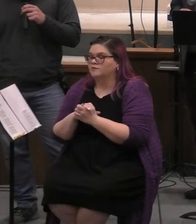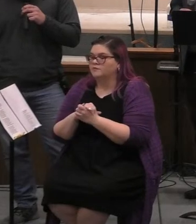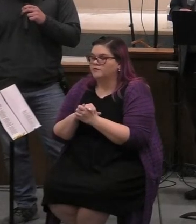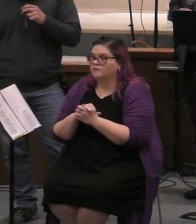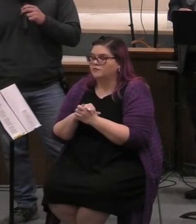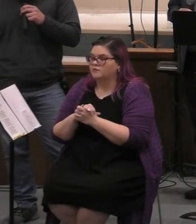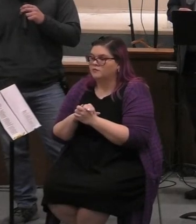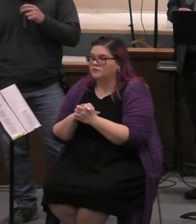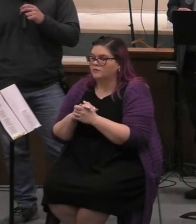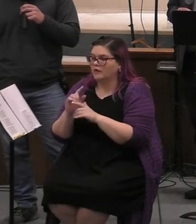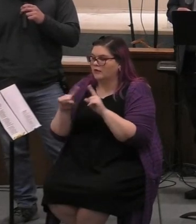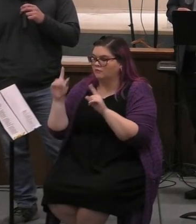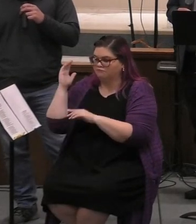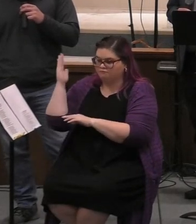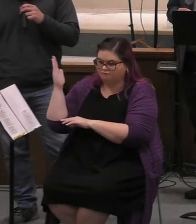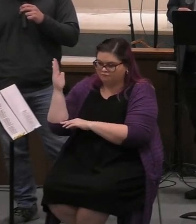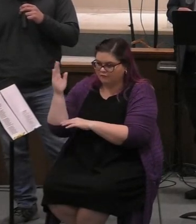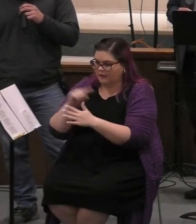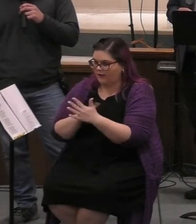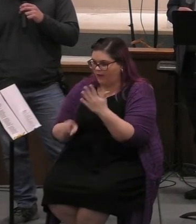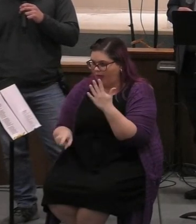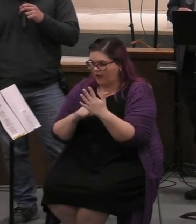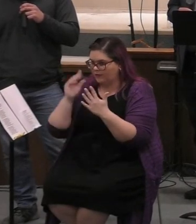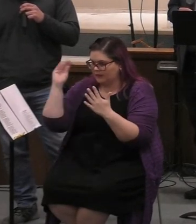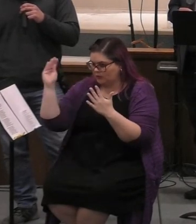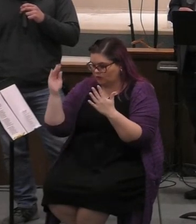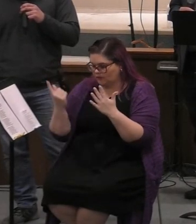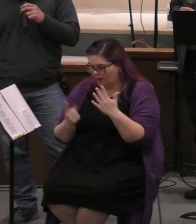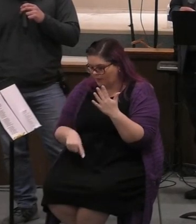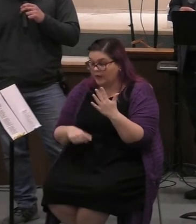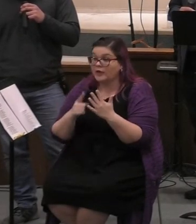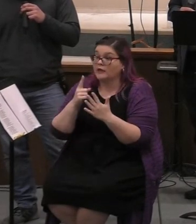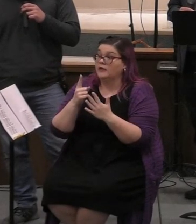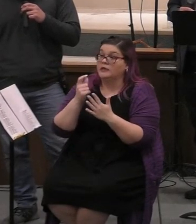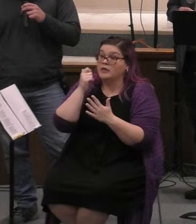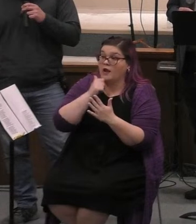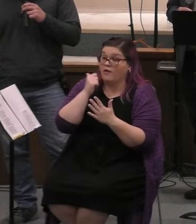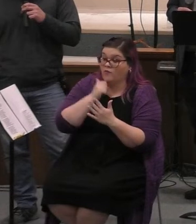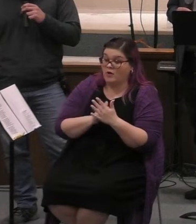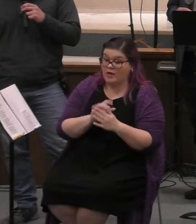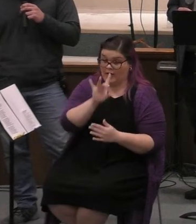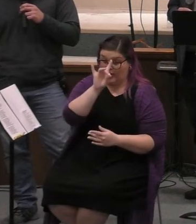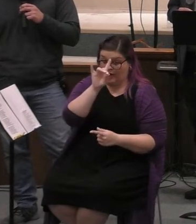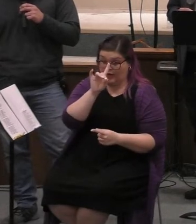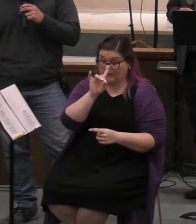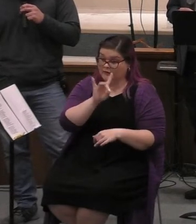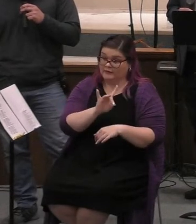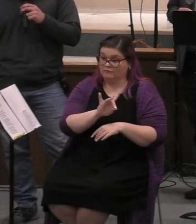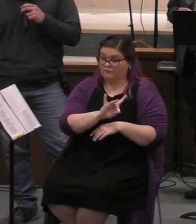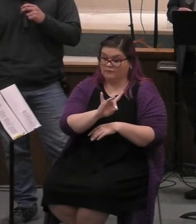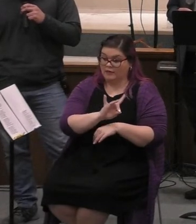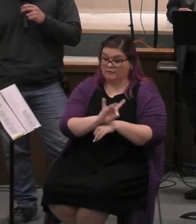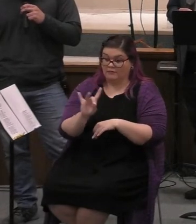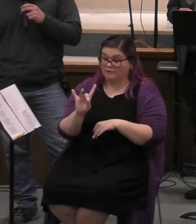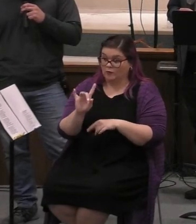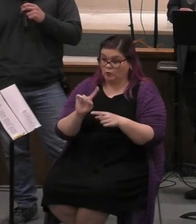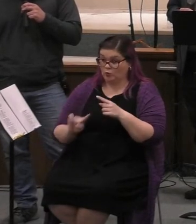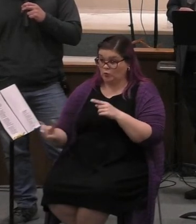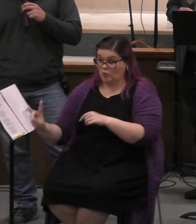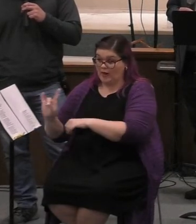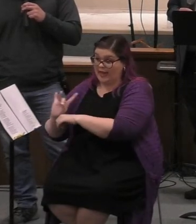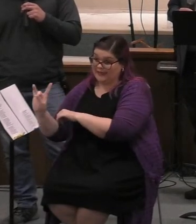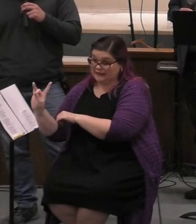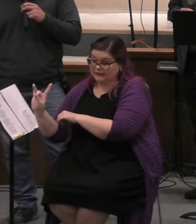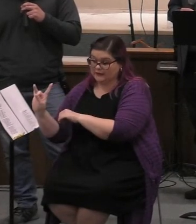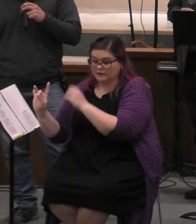different speeches or preaching and or teaching that was going on every day. It was about 8 to 8 o'clock, I think, and so it was a busy day,